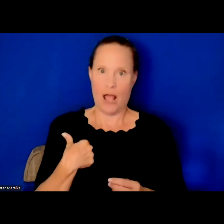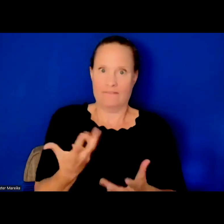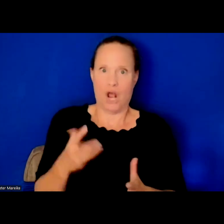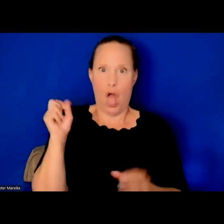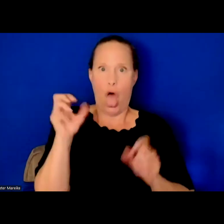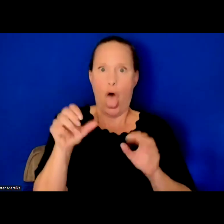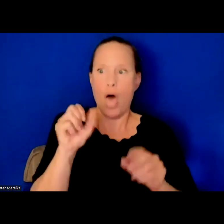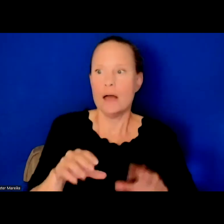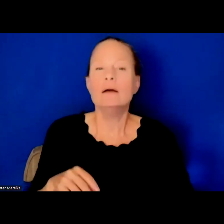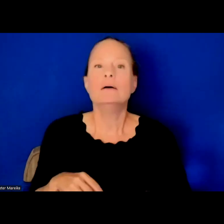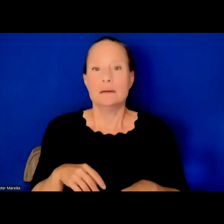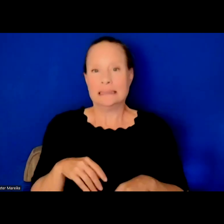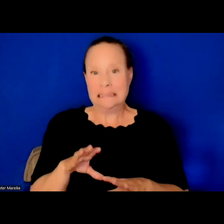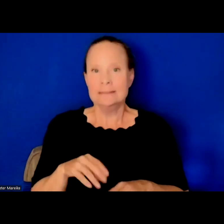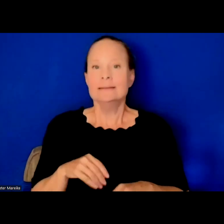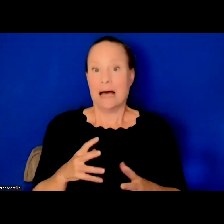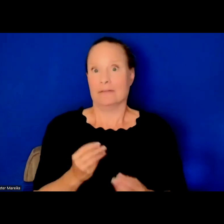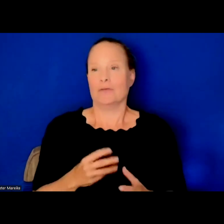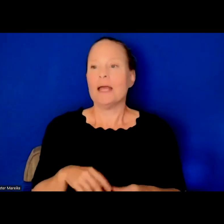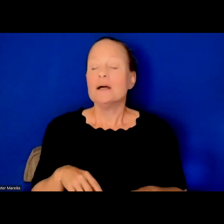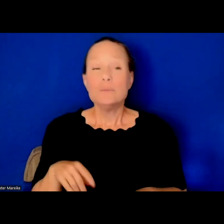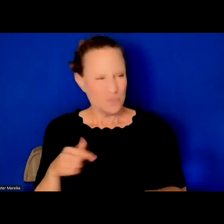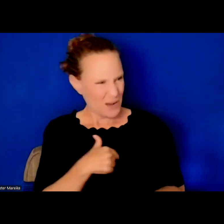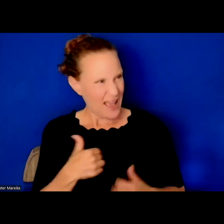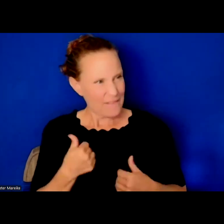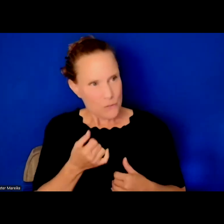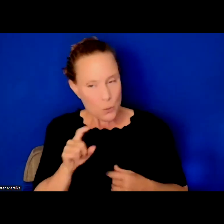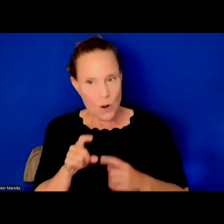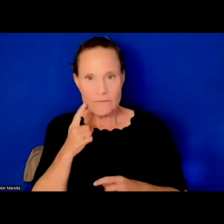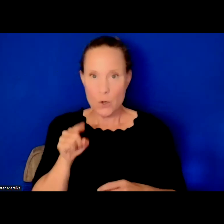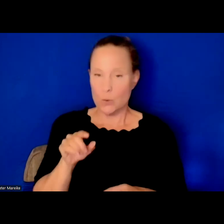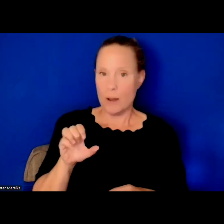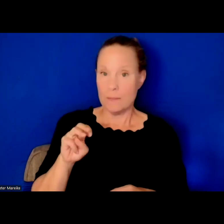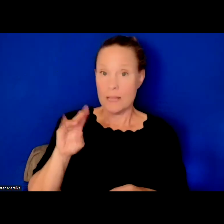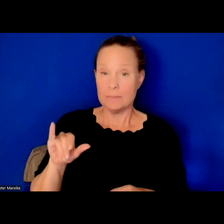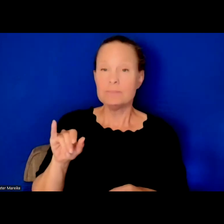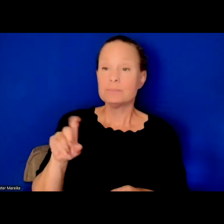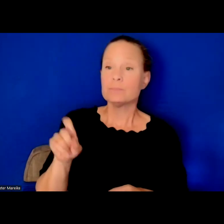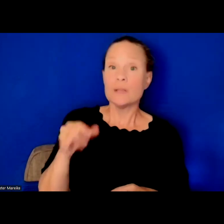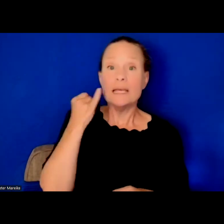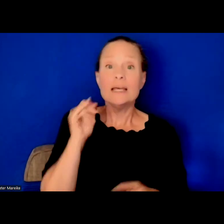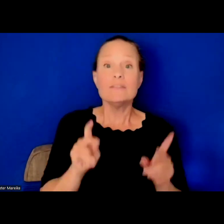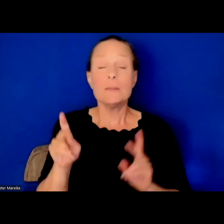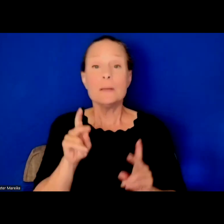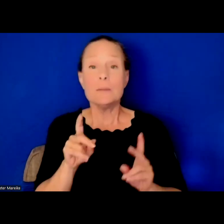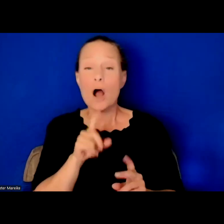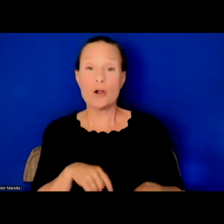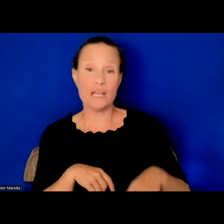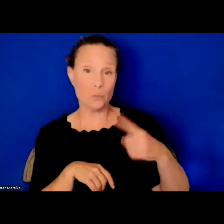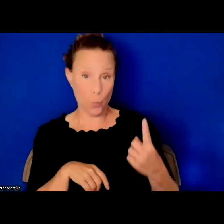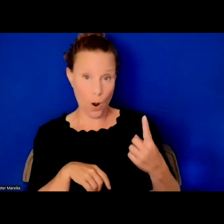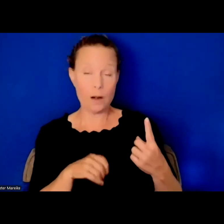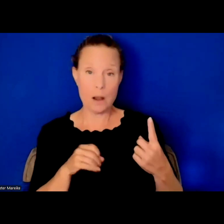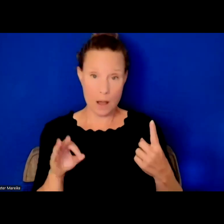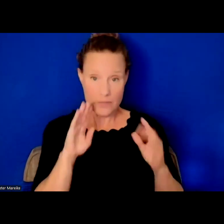We do have a couple of questions for you, Emily. The first question states, if people are in one of the target populations